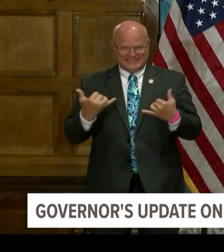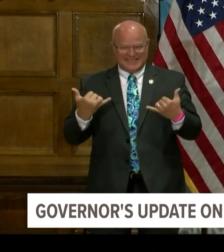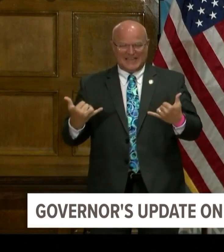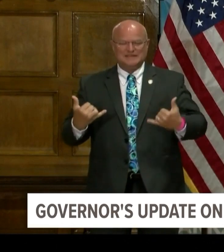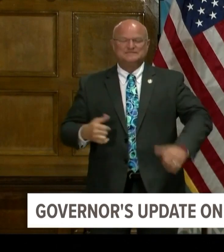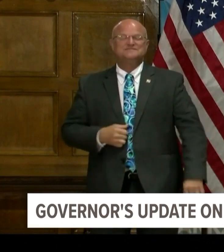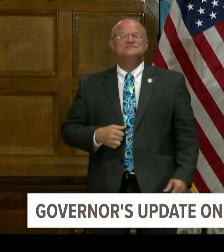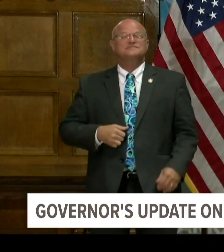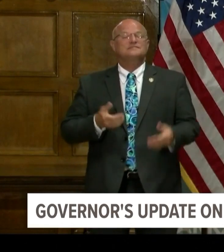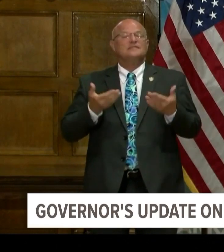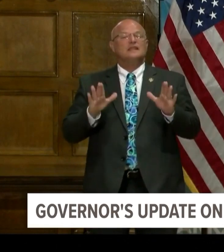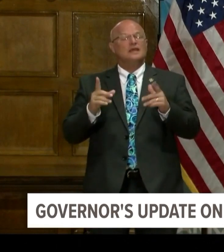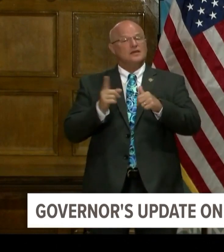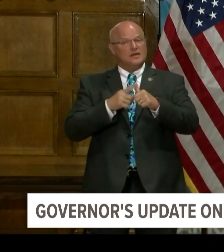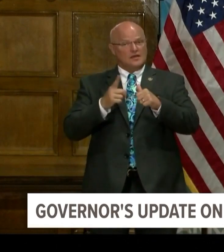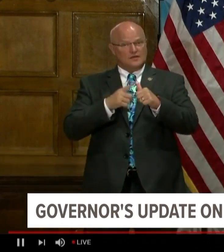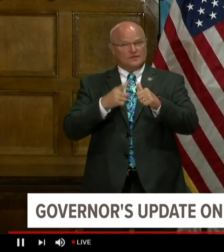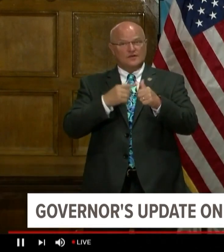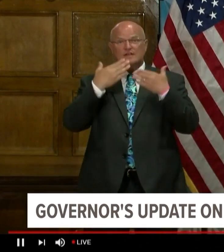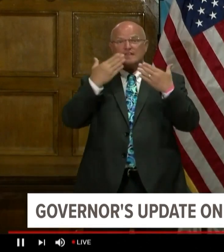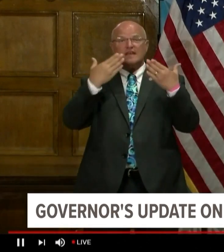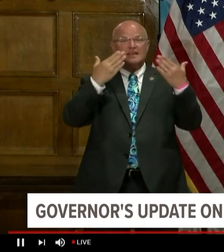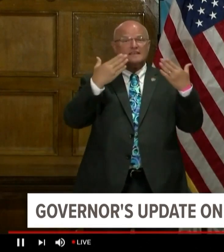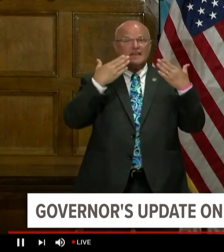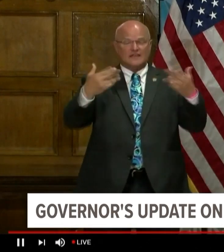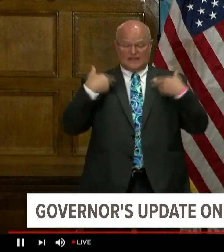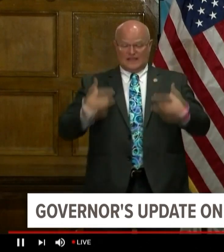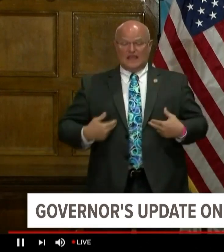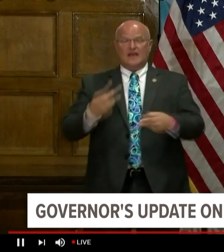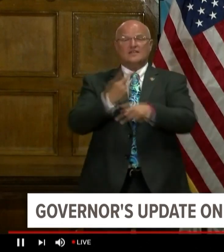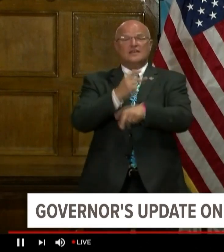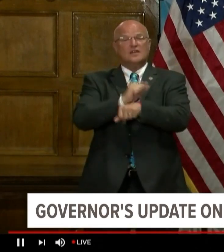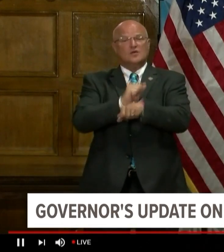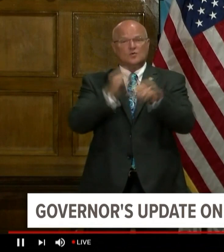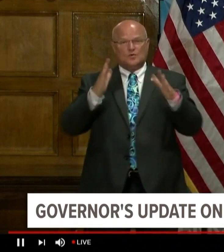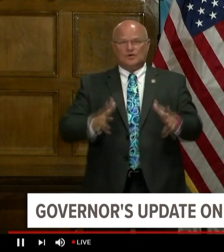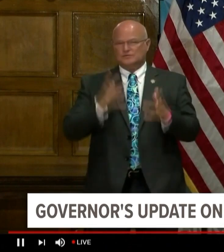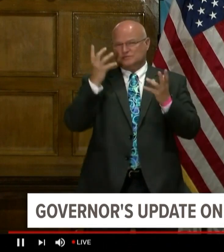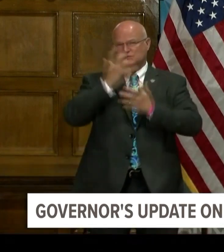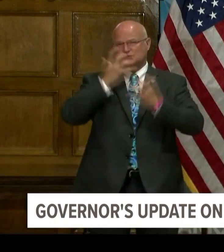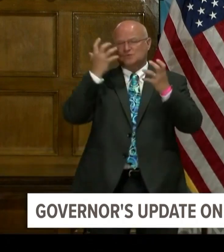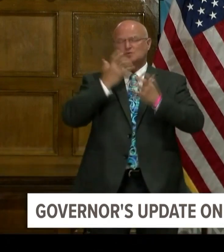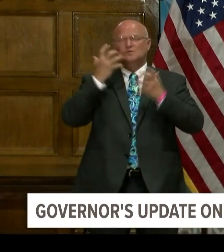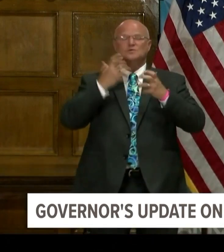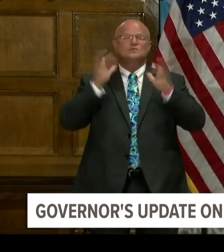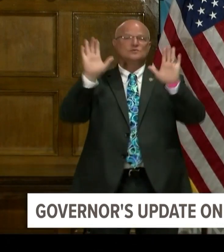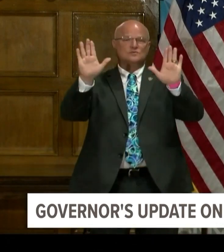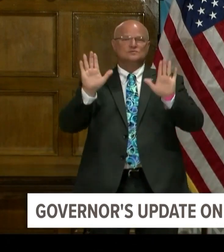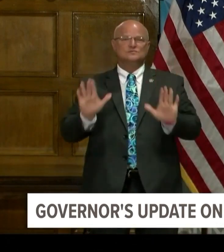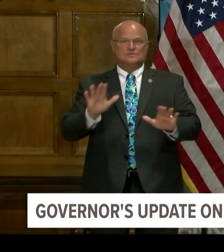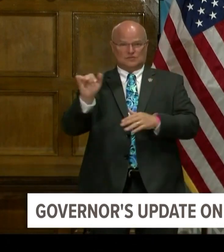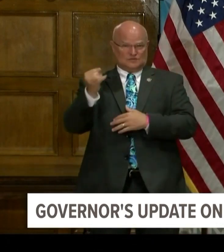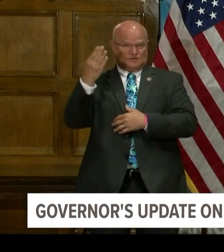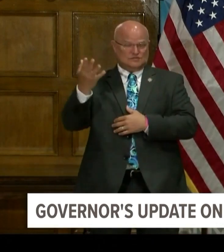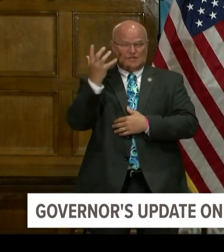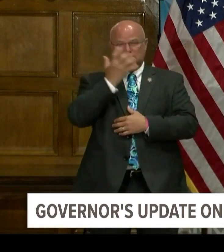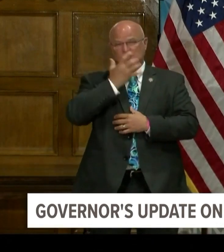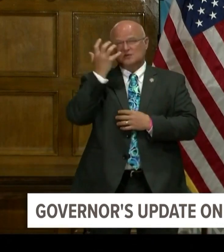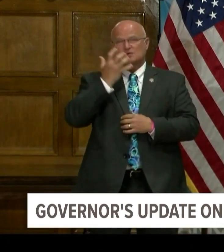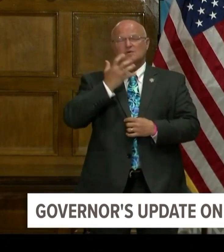today. Let me first thank all of our healthcare workers that are doing